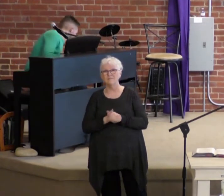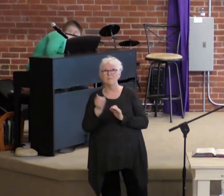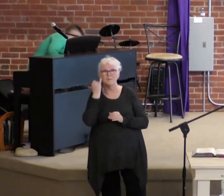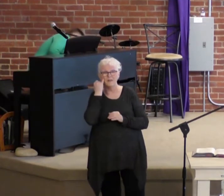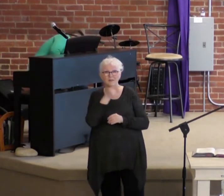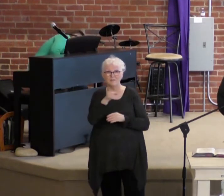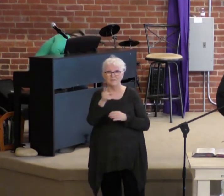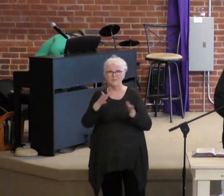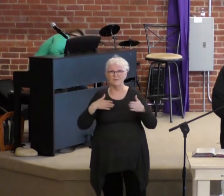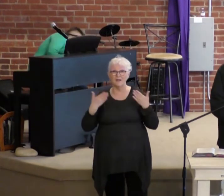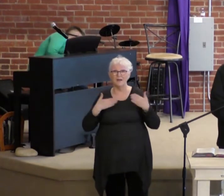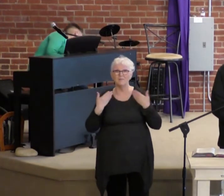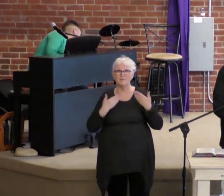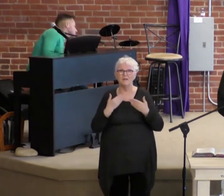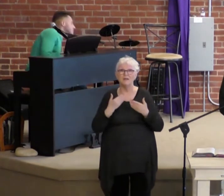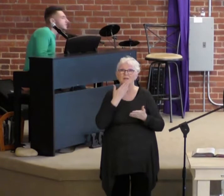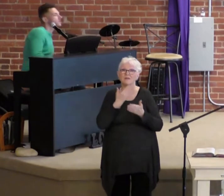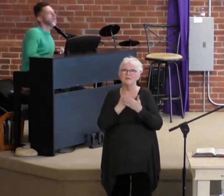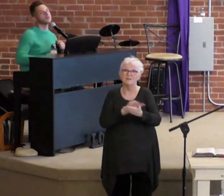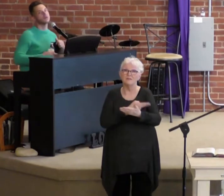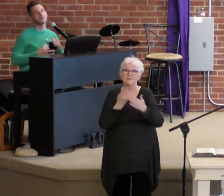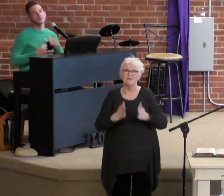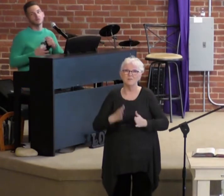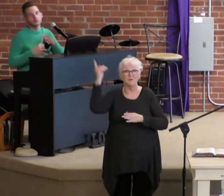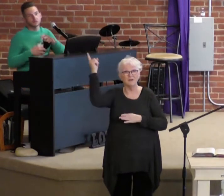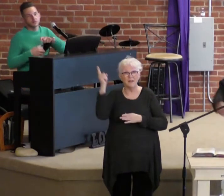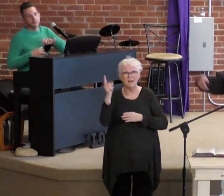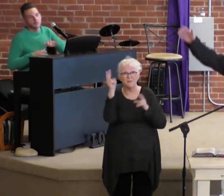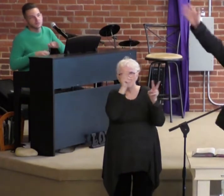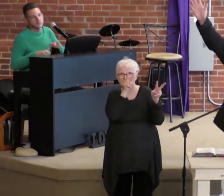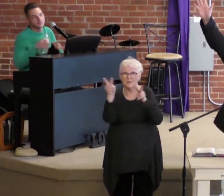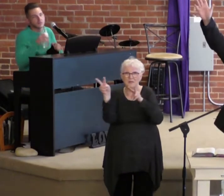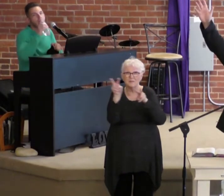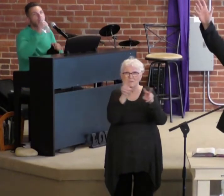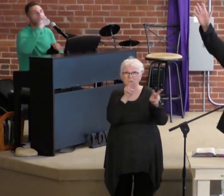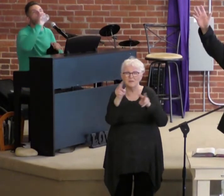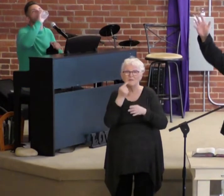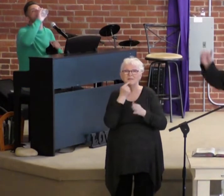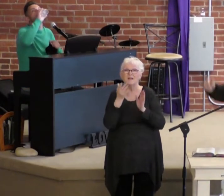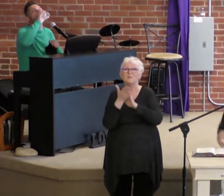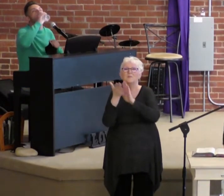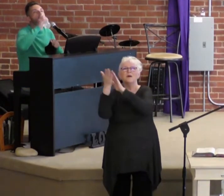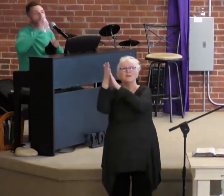That the Good Shepherd came looking for you, will you say, "Praise the Lord"?